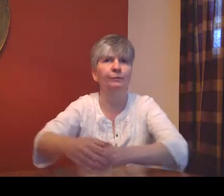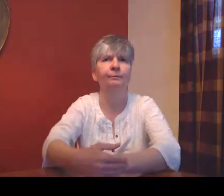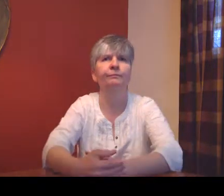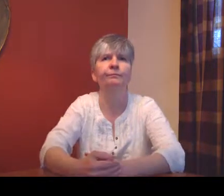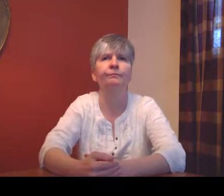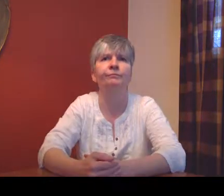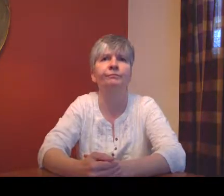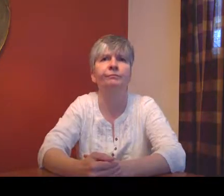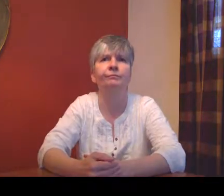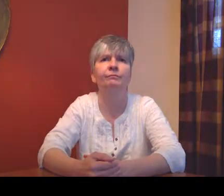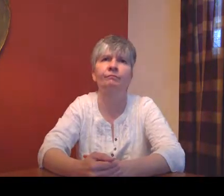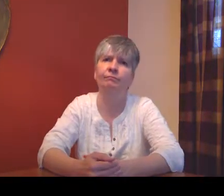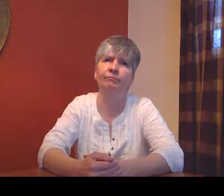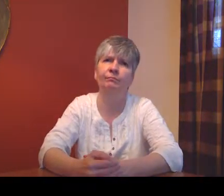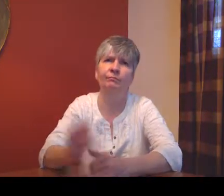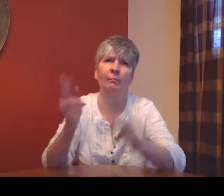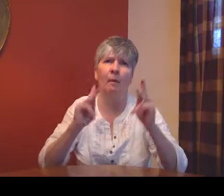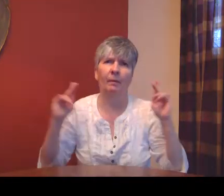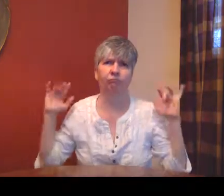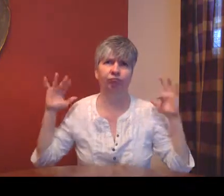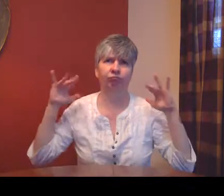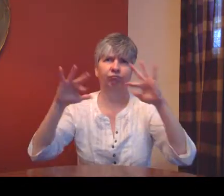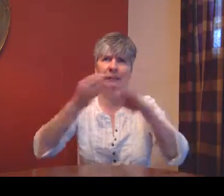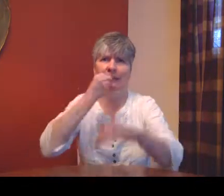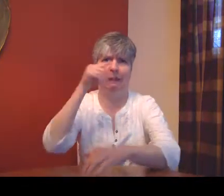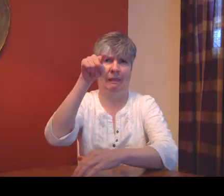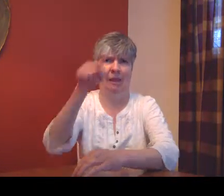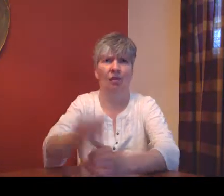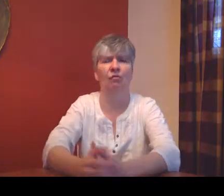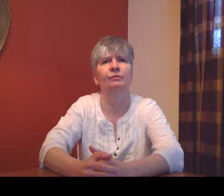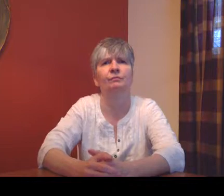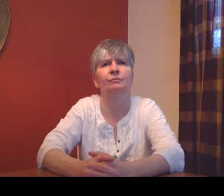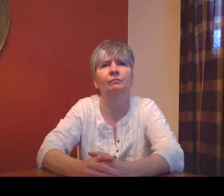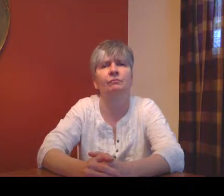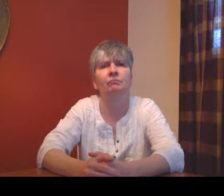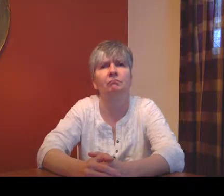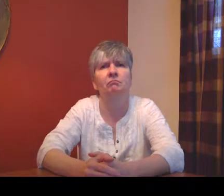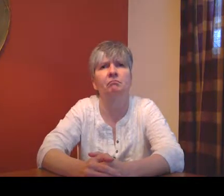I looked up at the altar. People were going towards the altar to eat something.